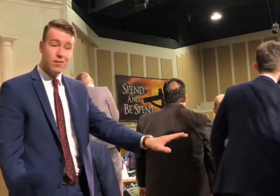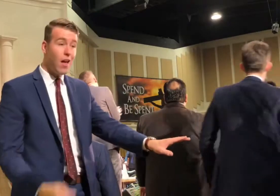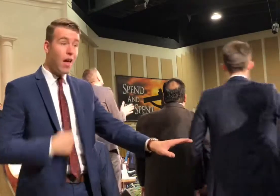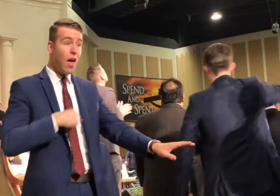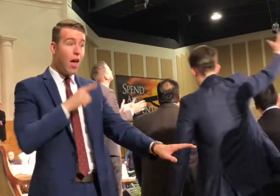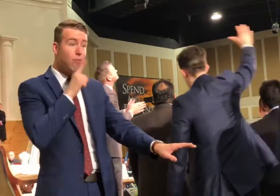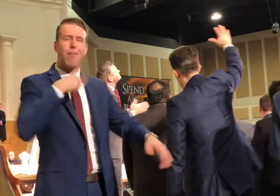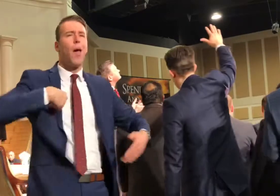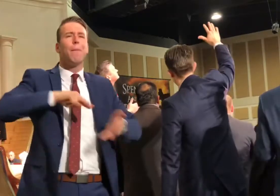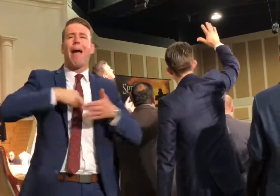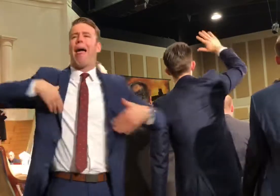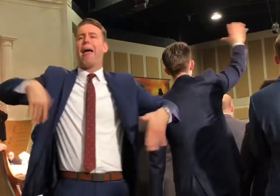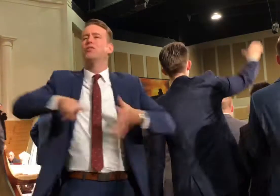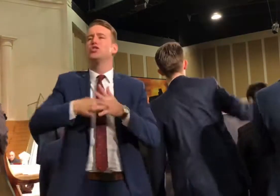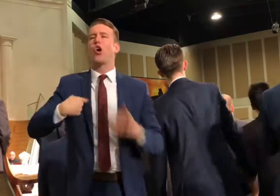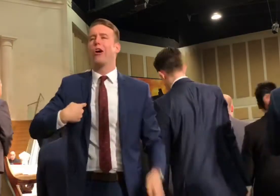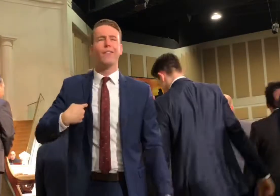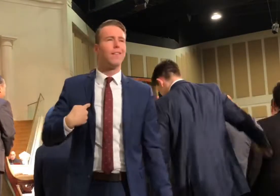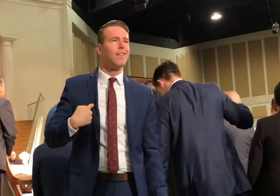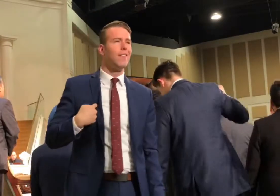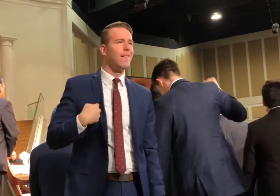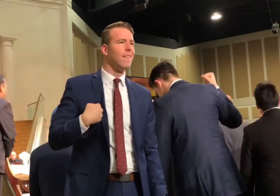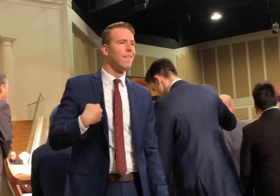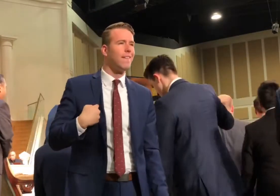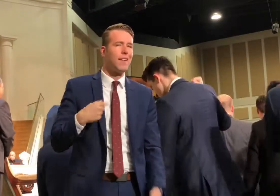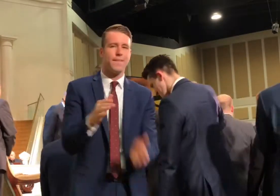got started yet.